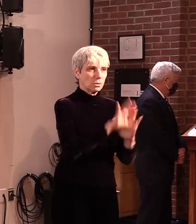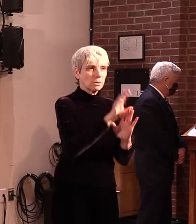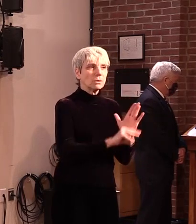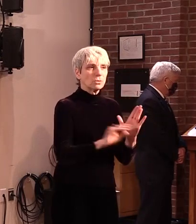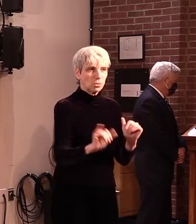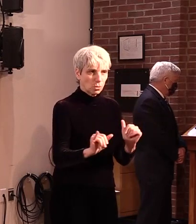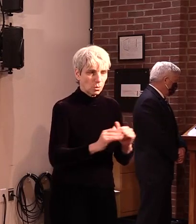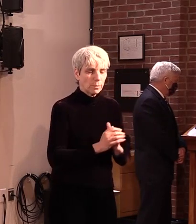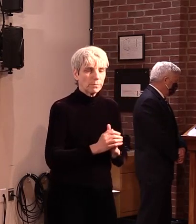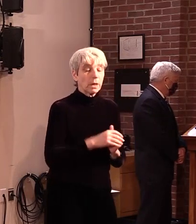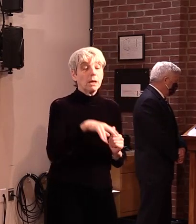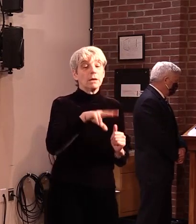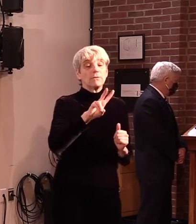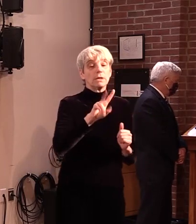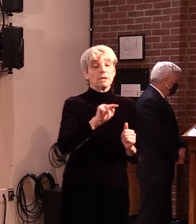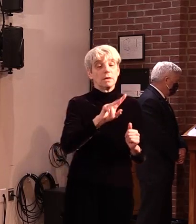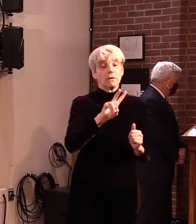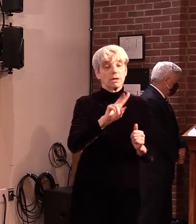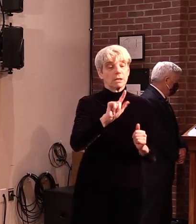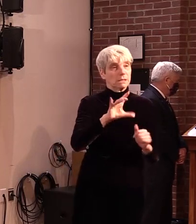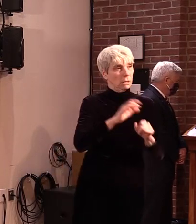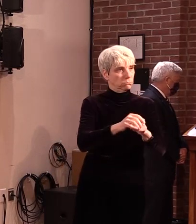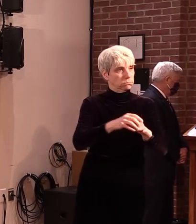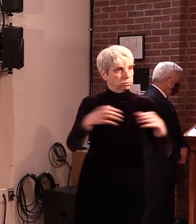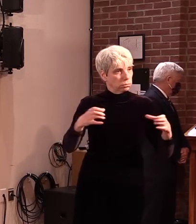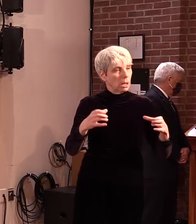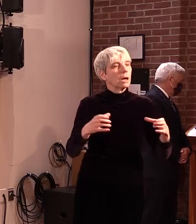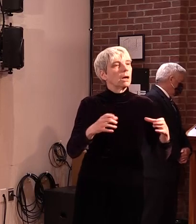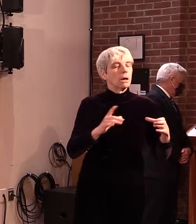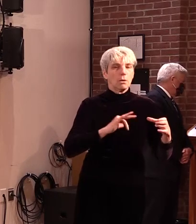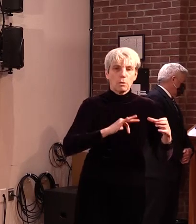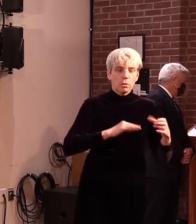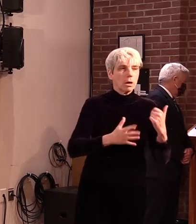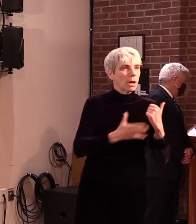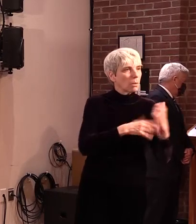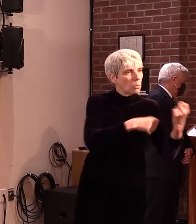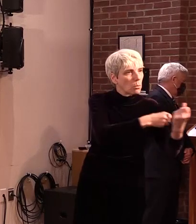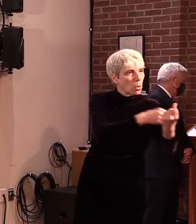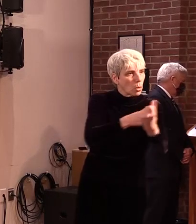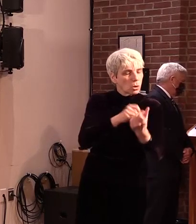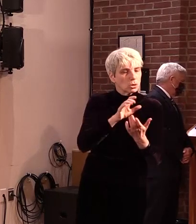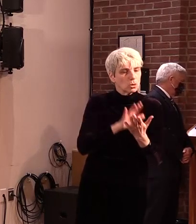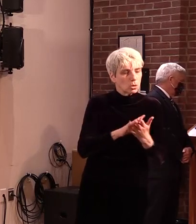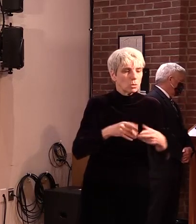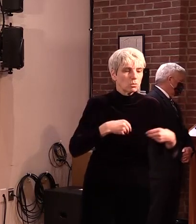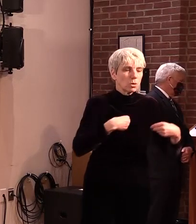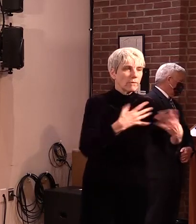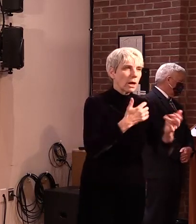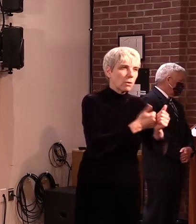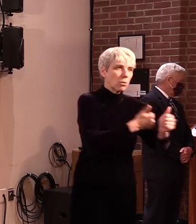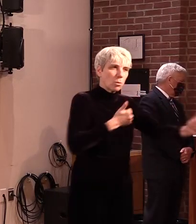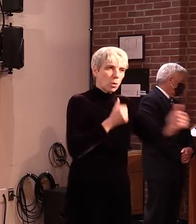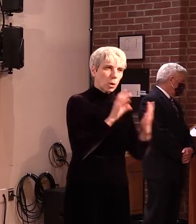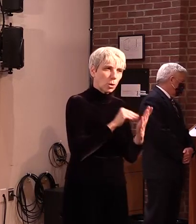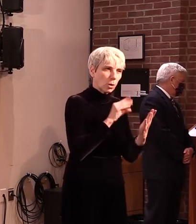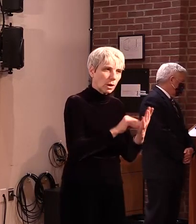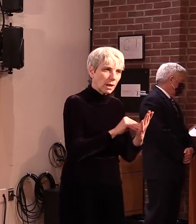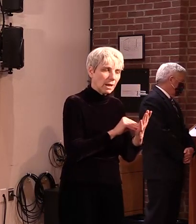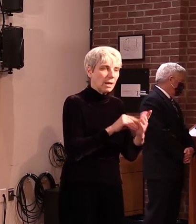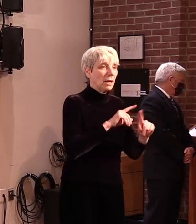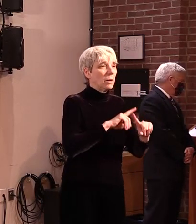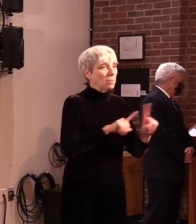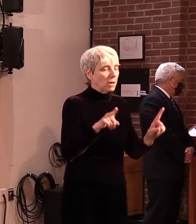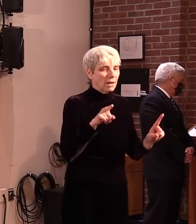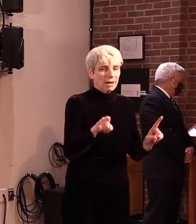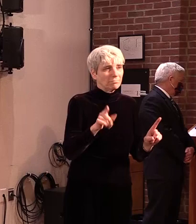The expansion of VTVLC has been very helpful to meet the remote learning needs of our students, but its ability to scale is still somewhat limited based on this